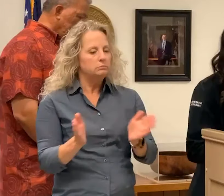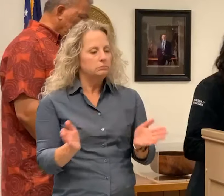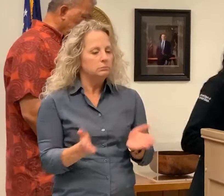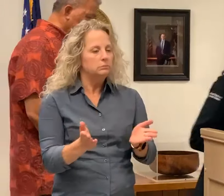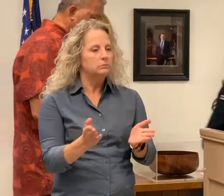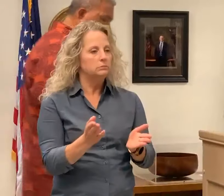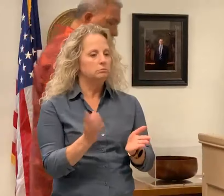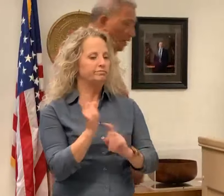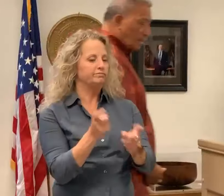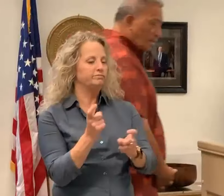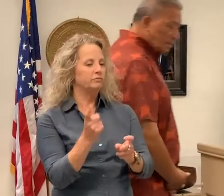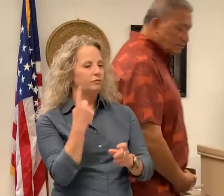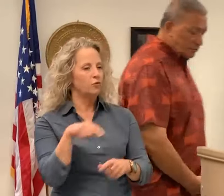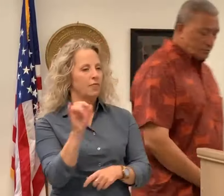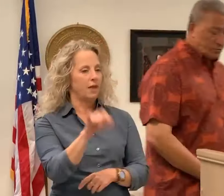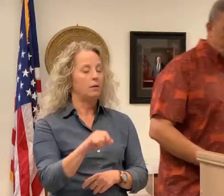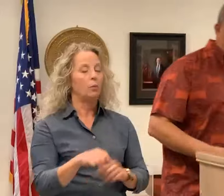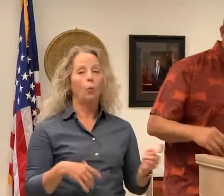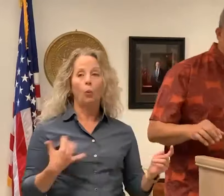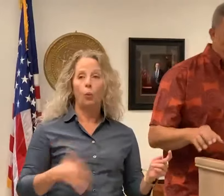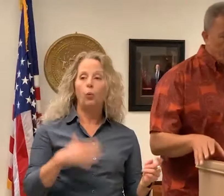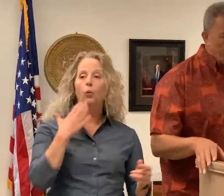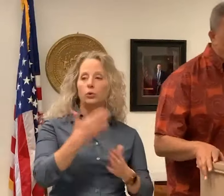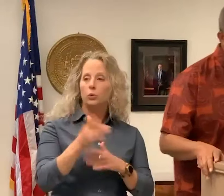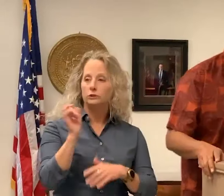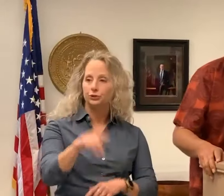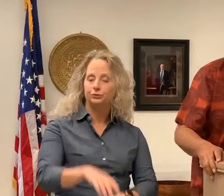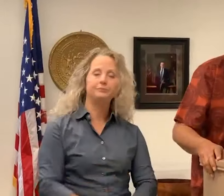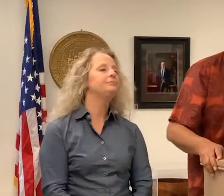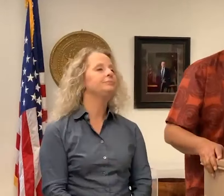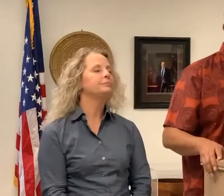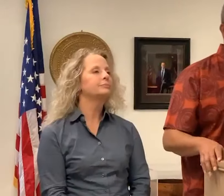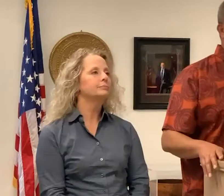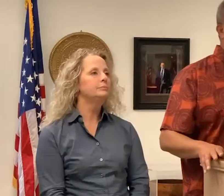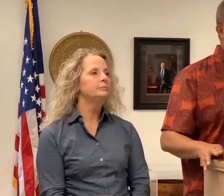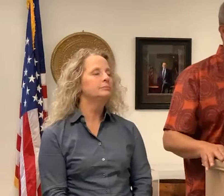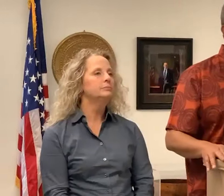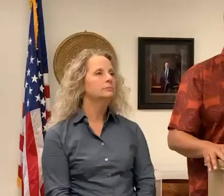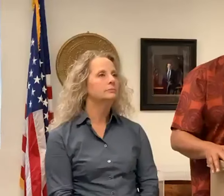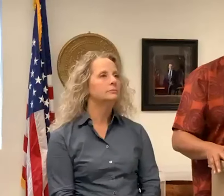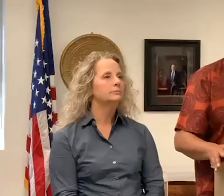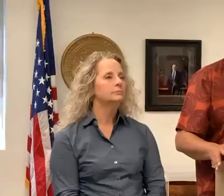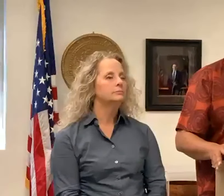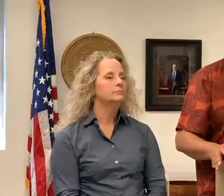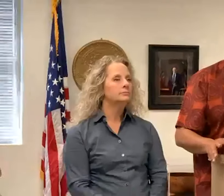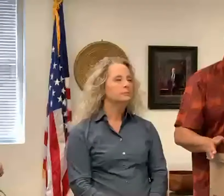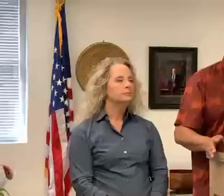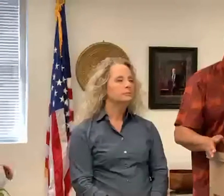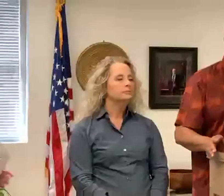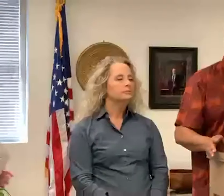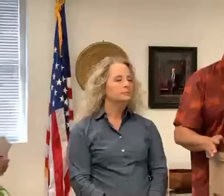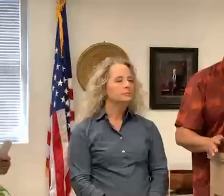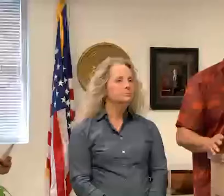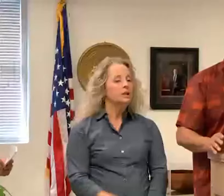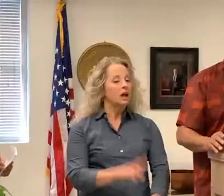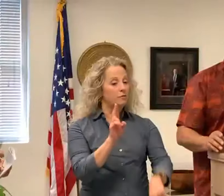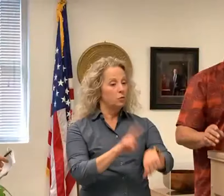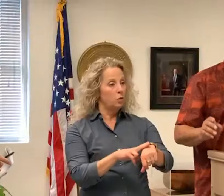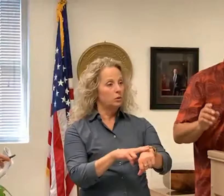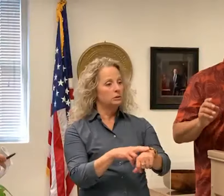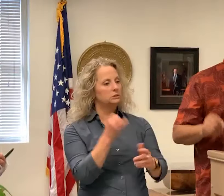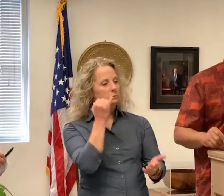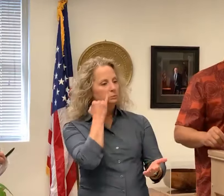plan to offer? Yeah, that's a really good question. We have talked about, of course, if you switch from